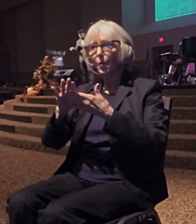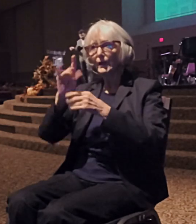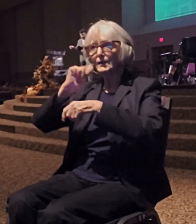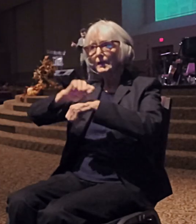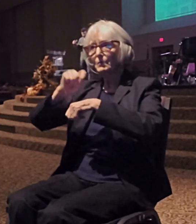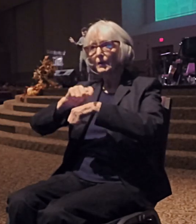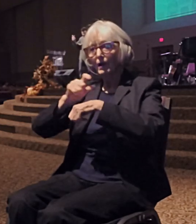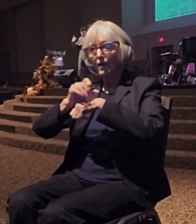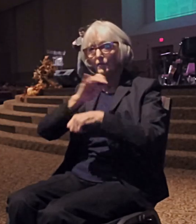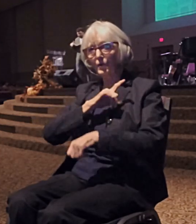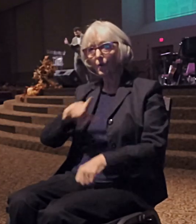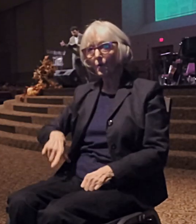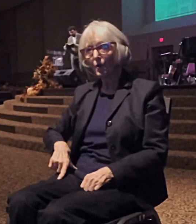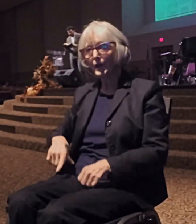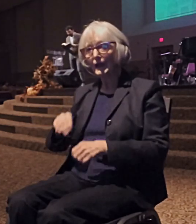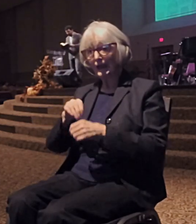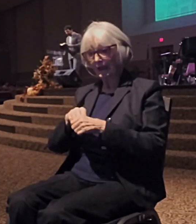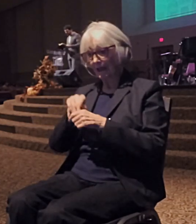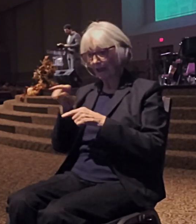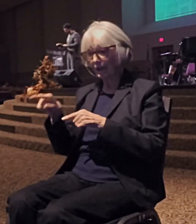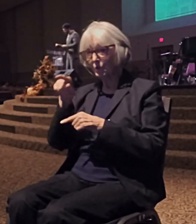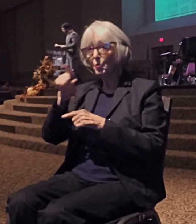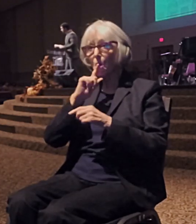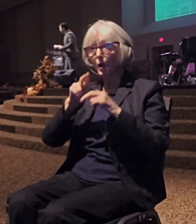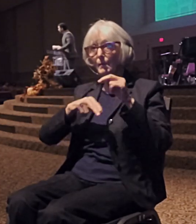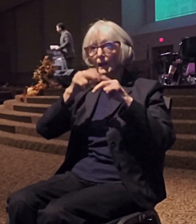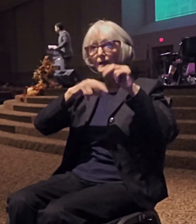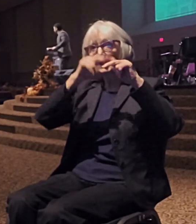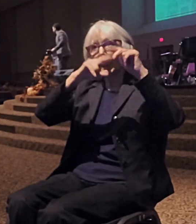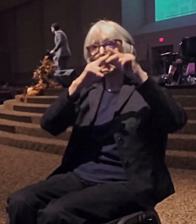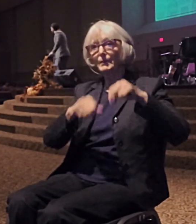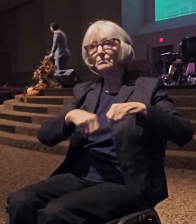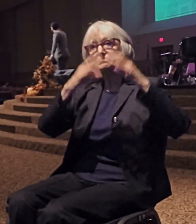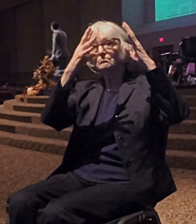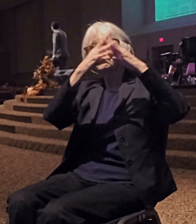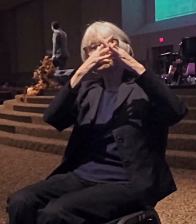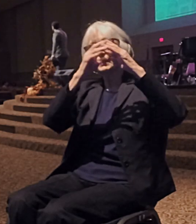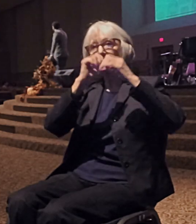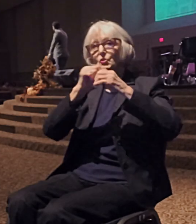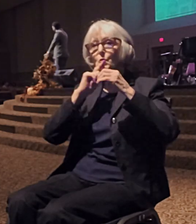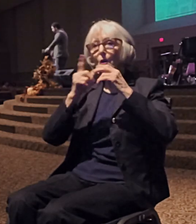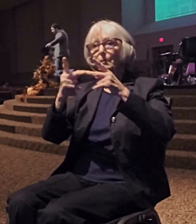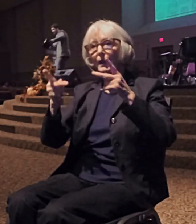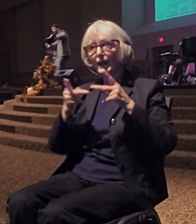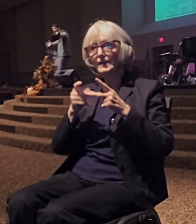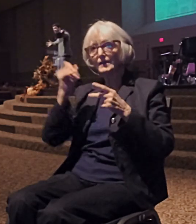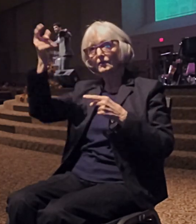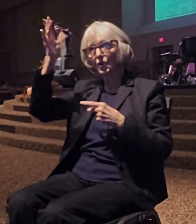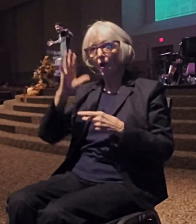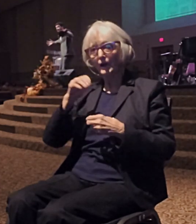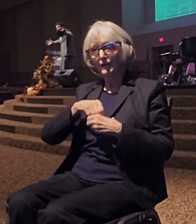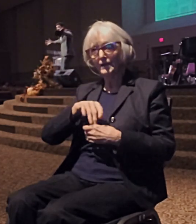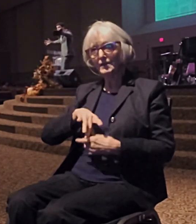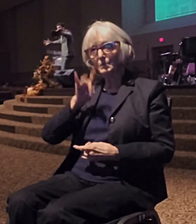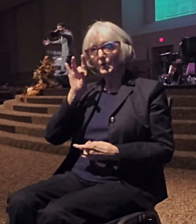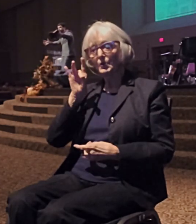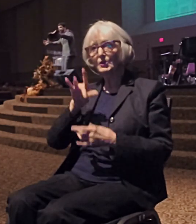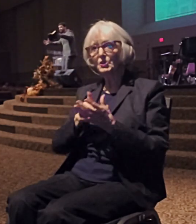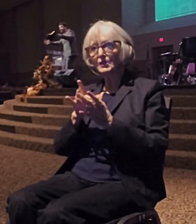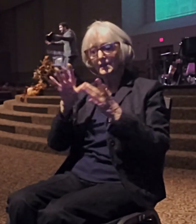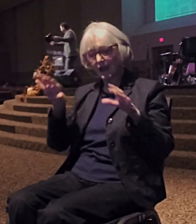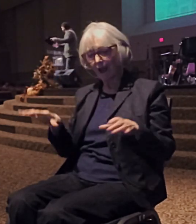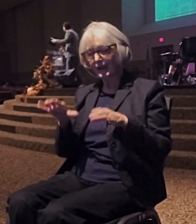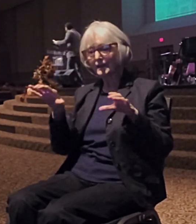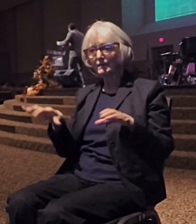Lord, in whom you also are being built together into a dwelling of God in the Spirit. Here's what it's saying, that Jesus is actively at